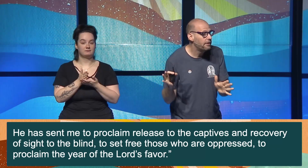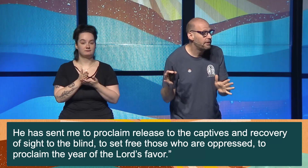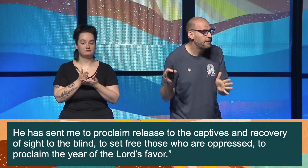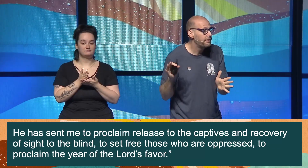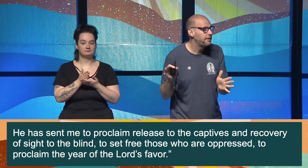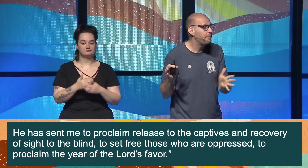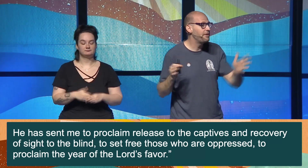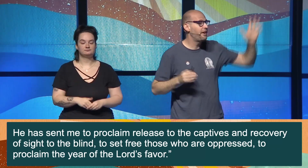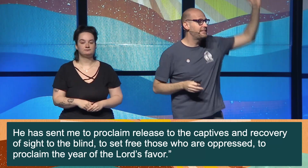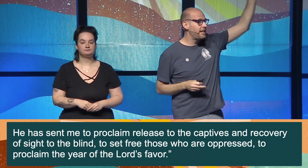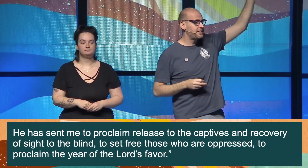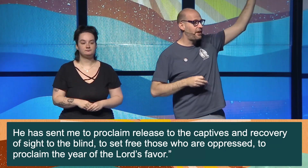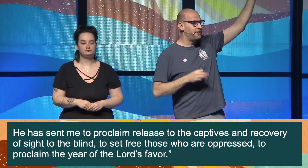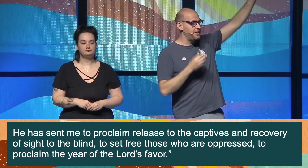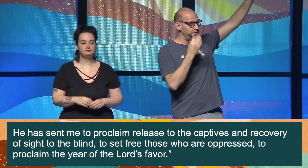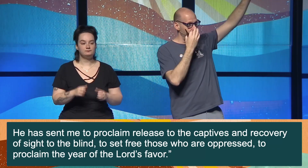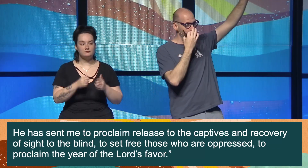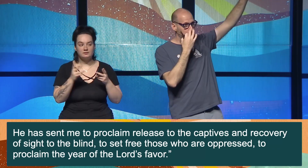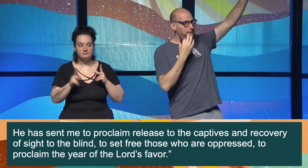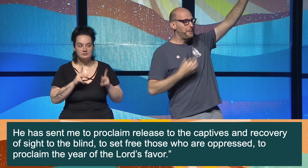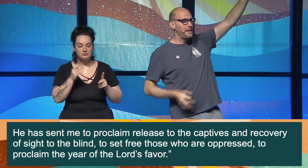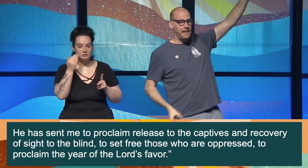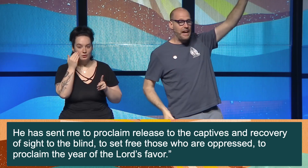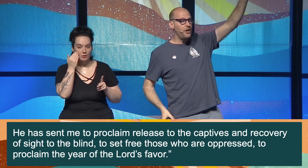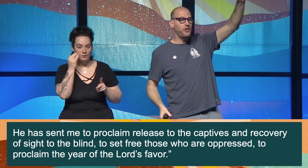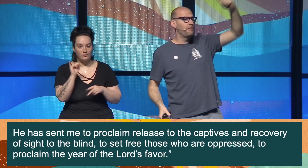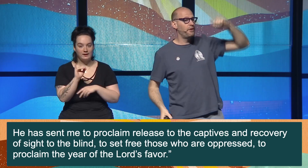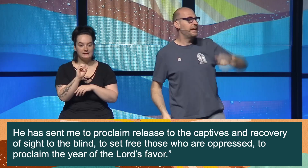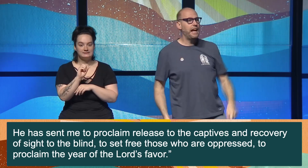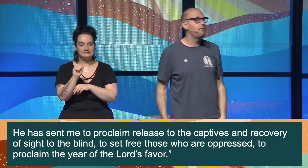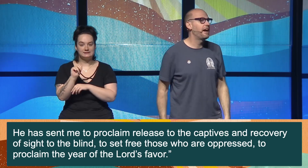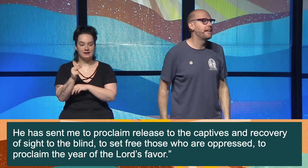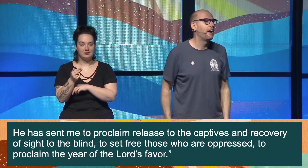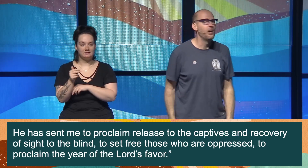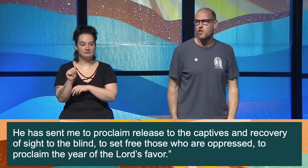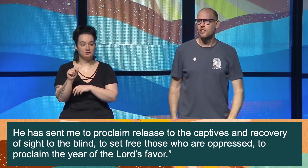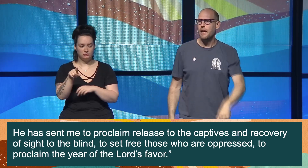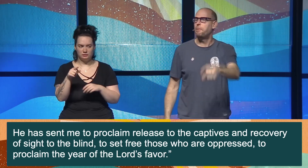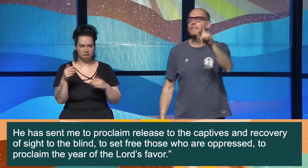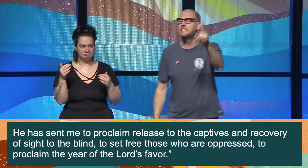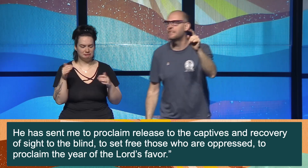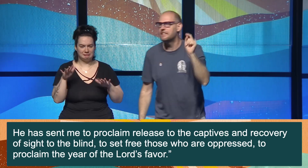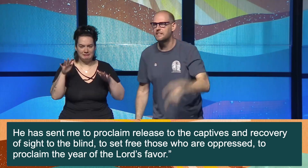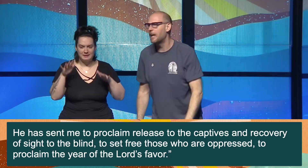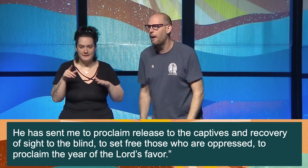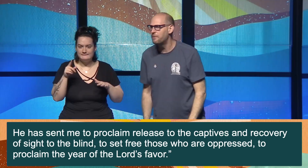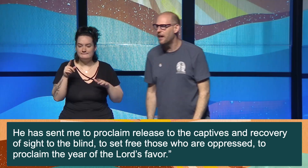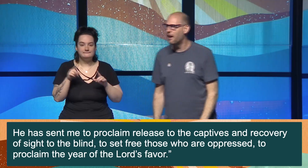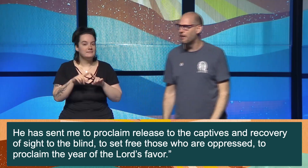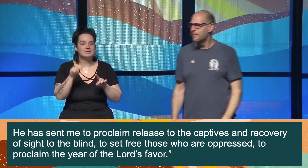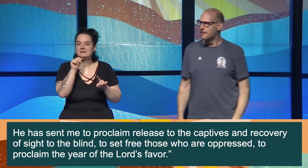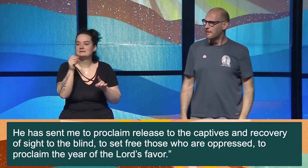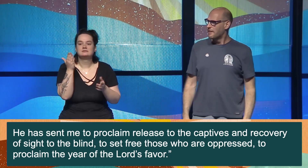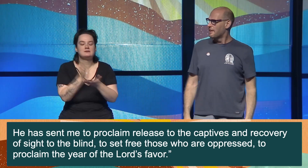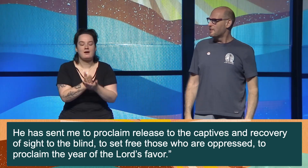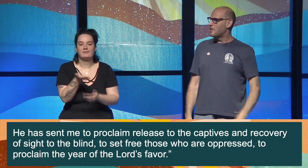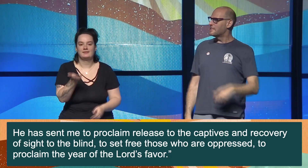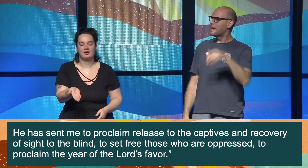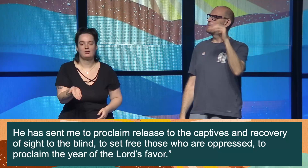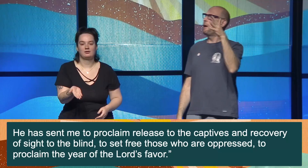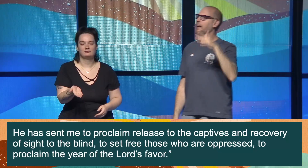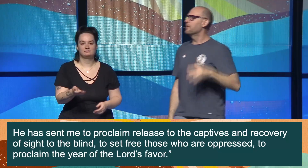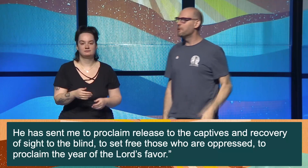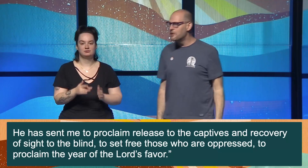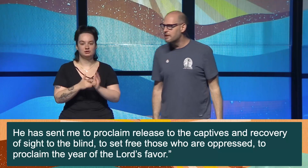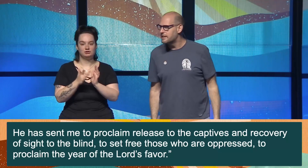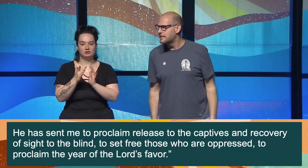scholar, how many of you Isaiah scholars in the room? I know you're freaking out right now. You're like, but it doesn't stop there. Jesus